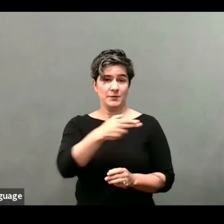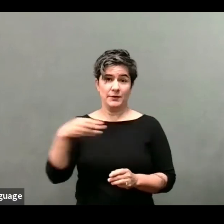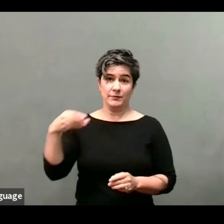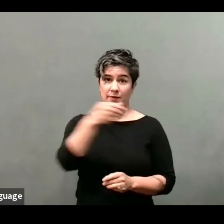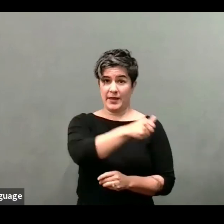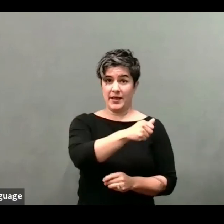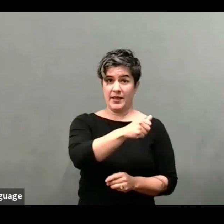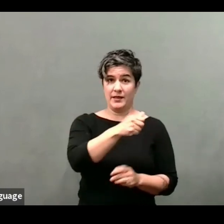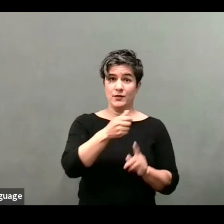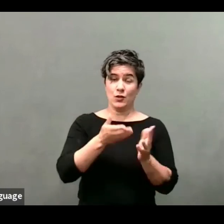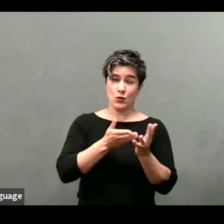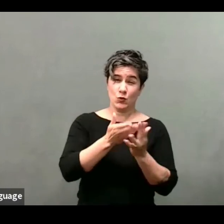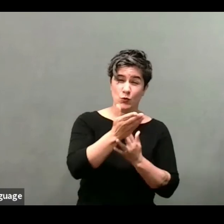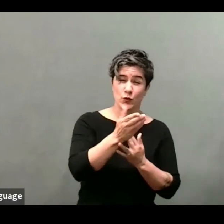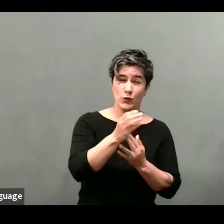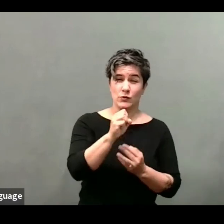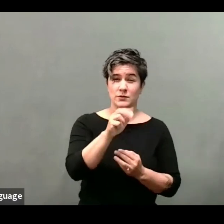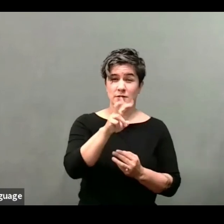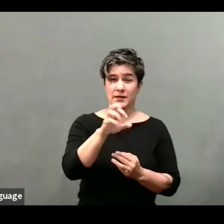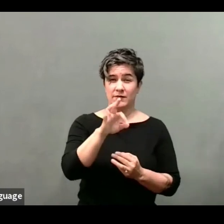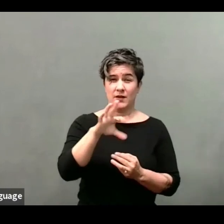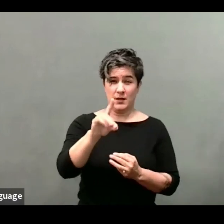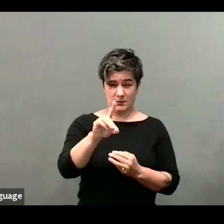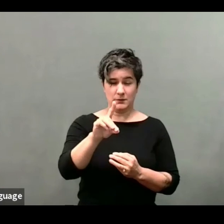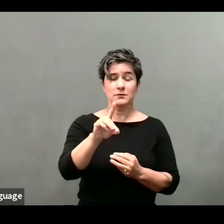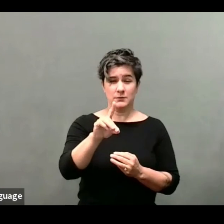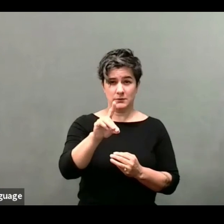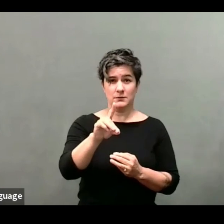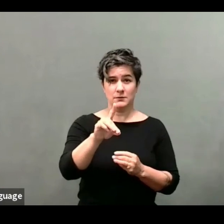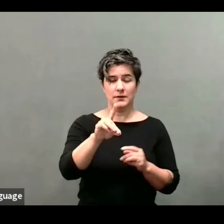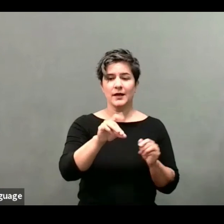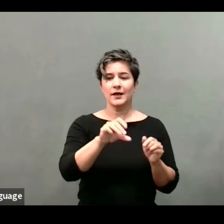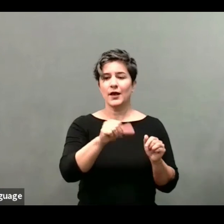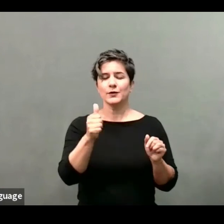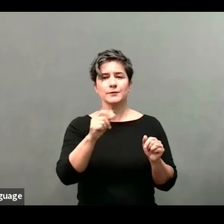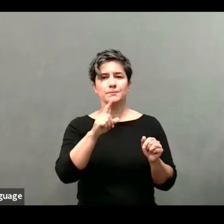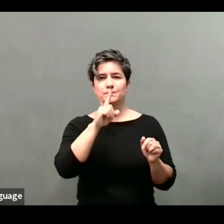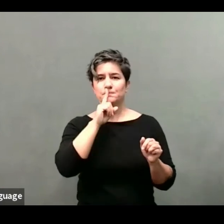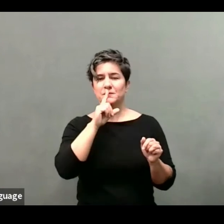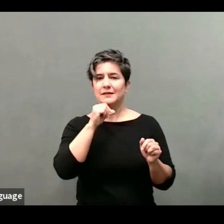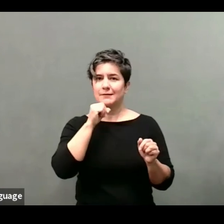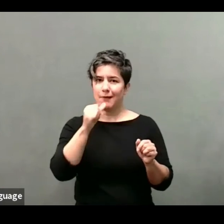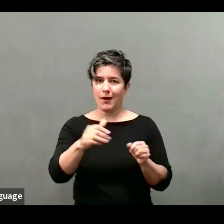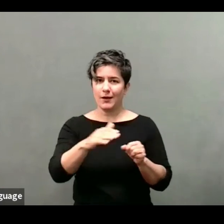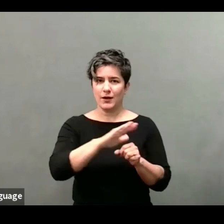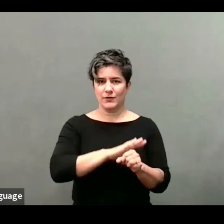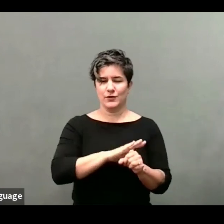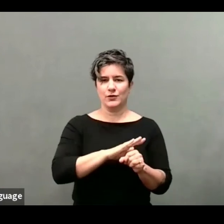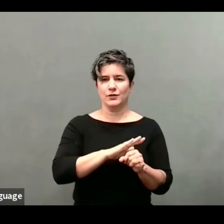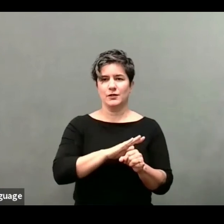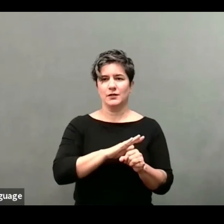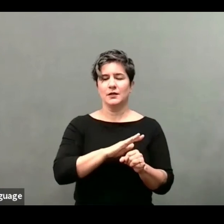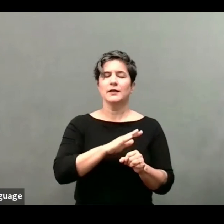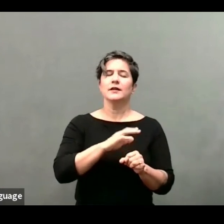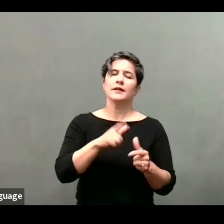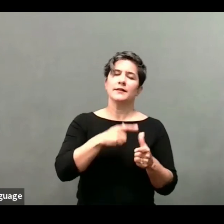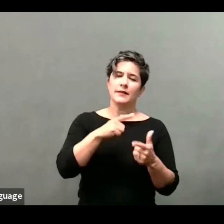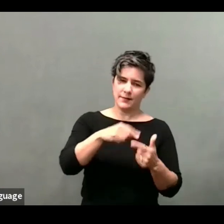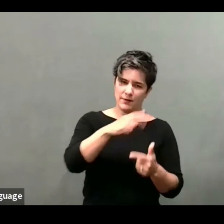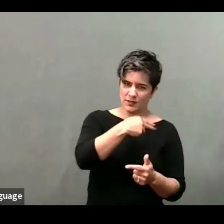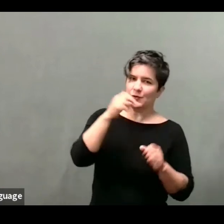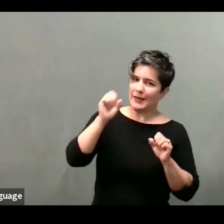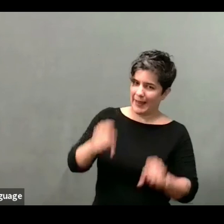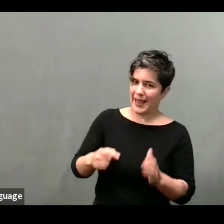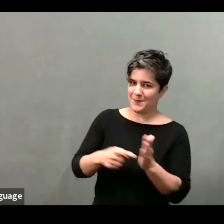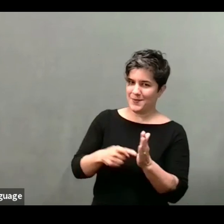anything under the Save Fund, the patient should. Now, any services that aren't covered by the Save Fund, that the hospital may bill the patient for, and